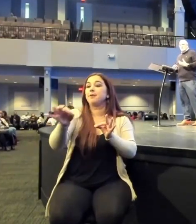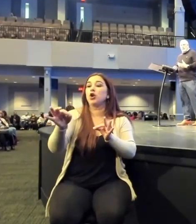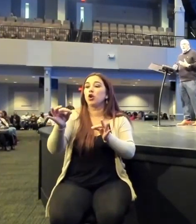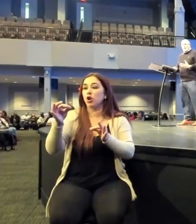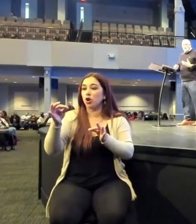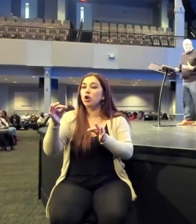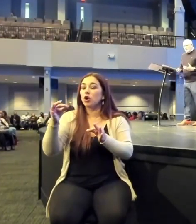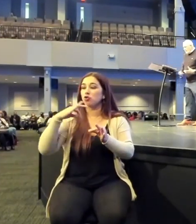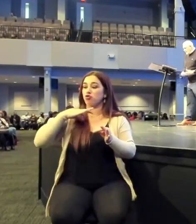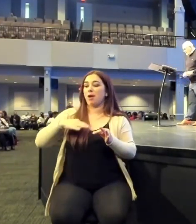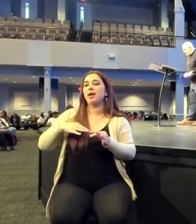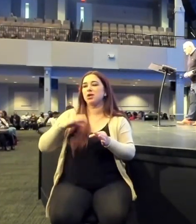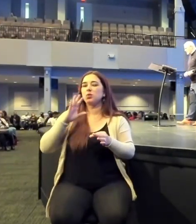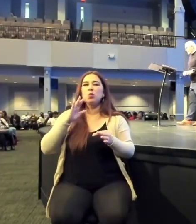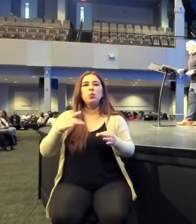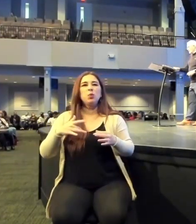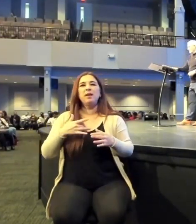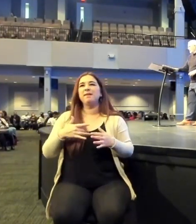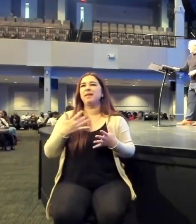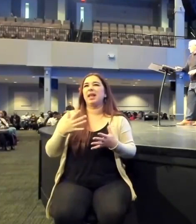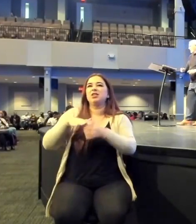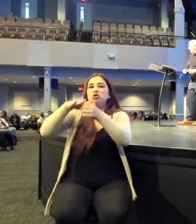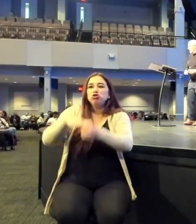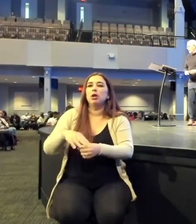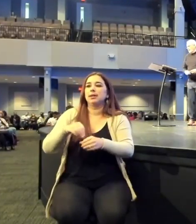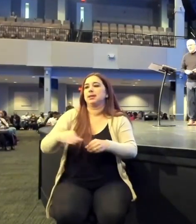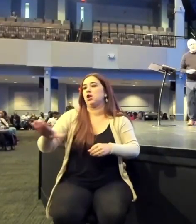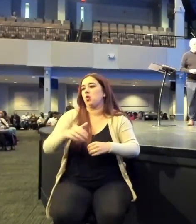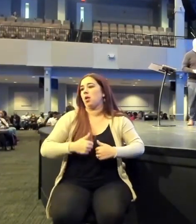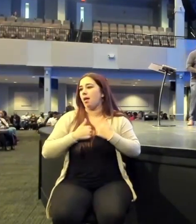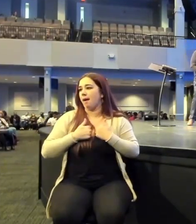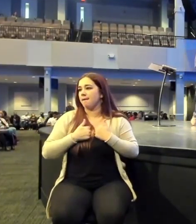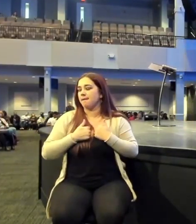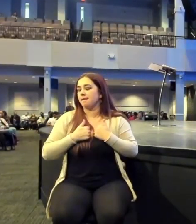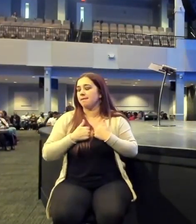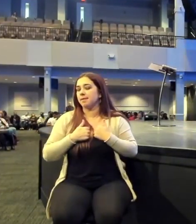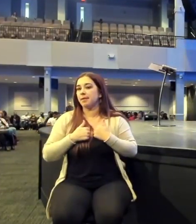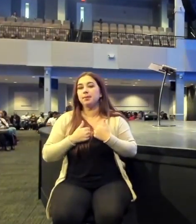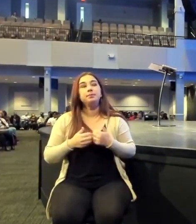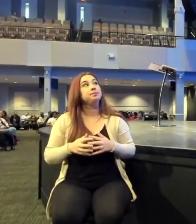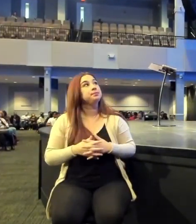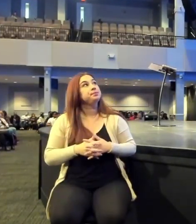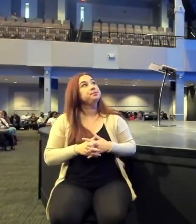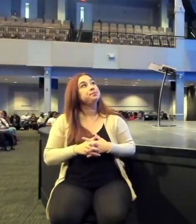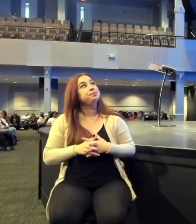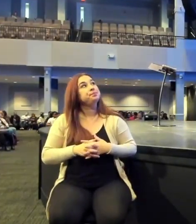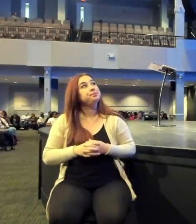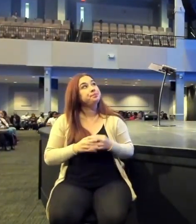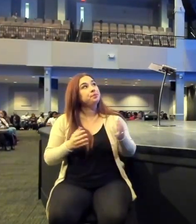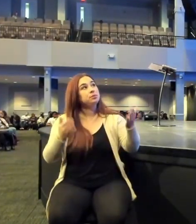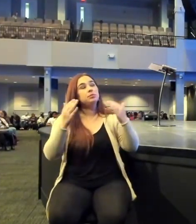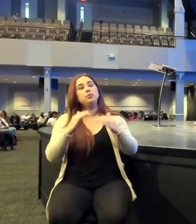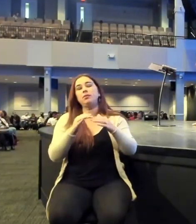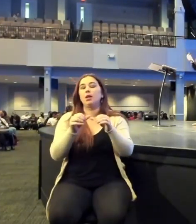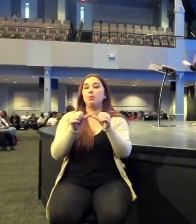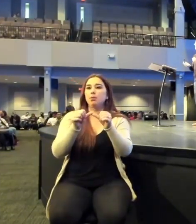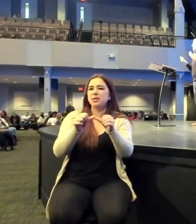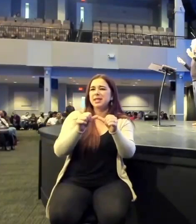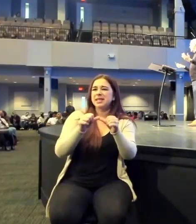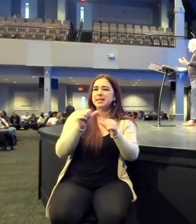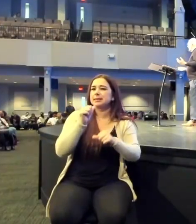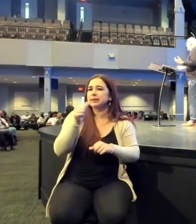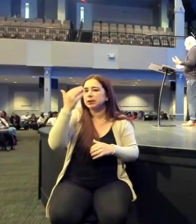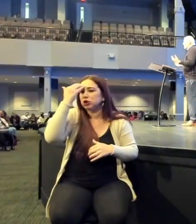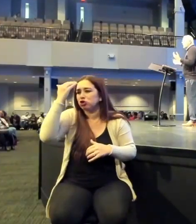a despair in your life. It creates distress in your life. Then there's this atmosphere that we all live in of persistent